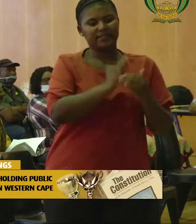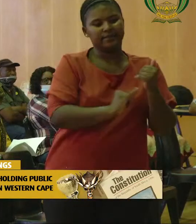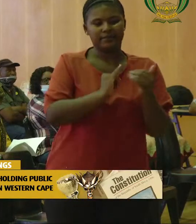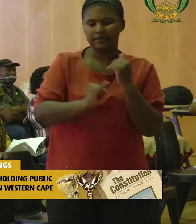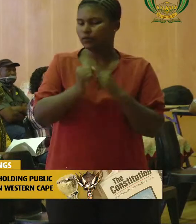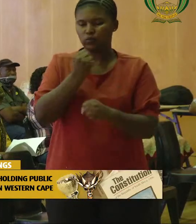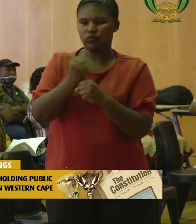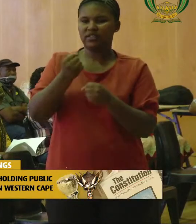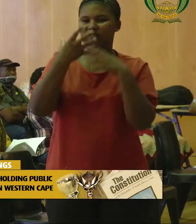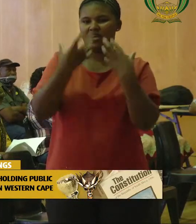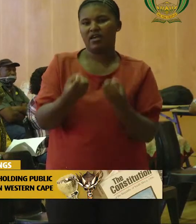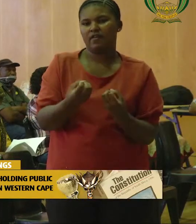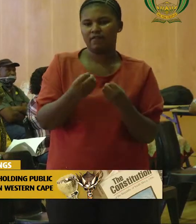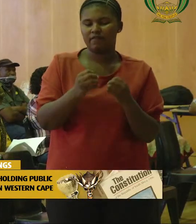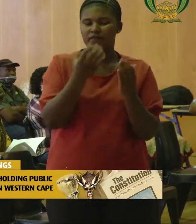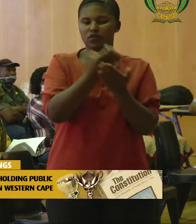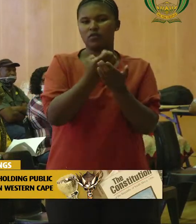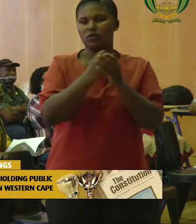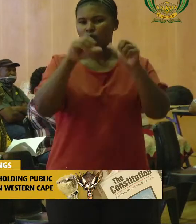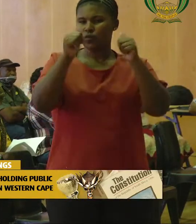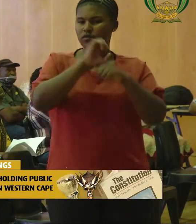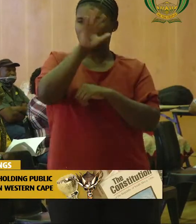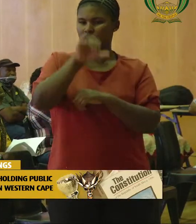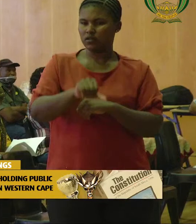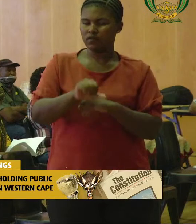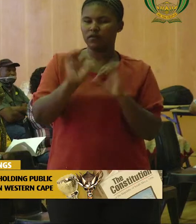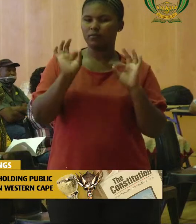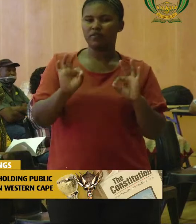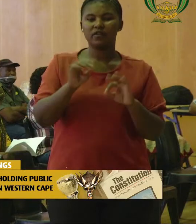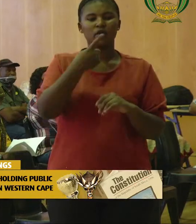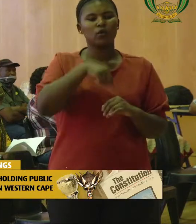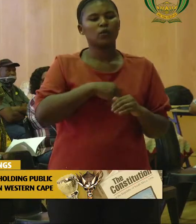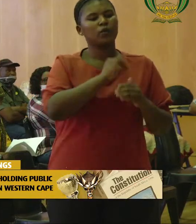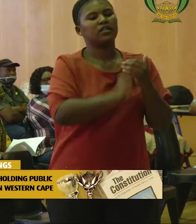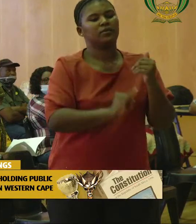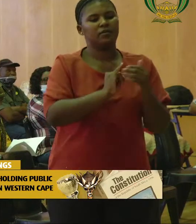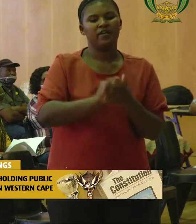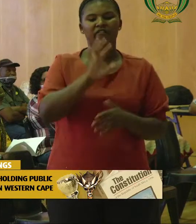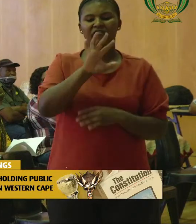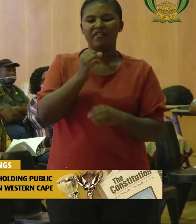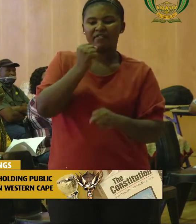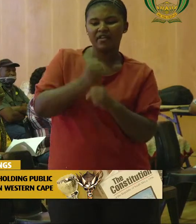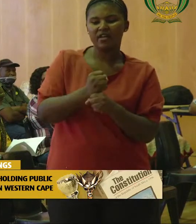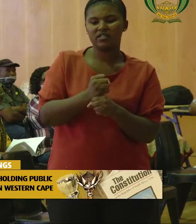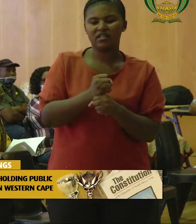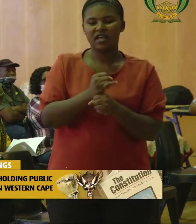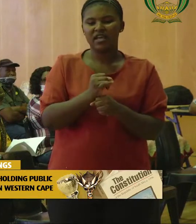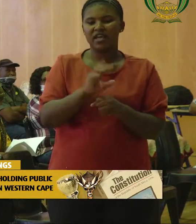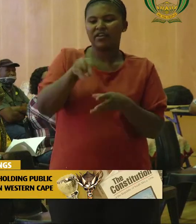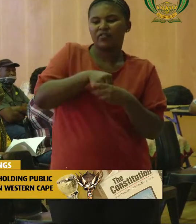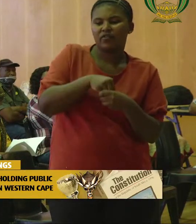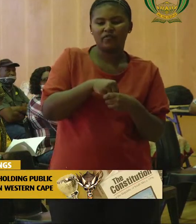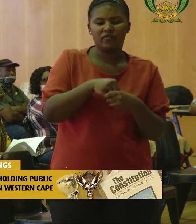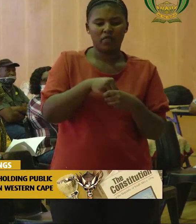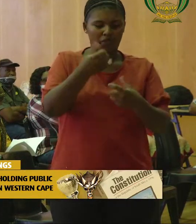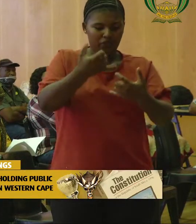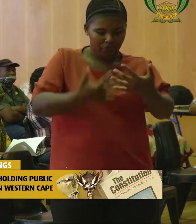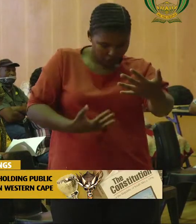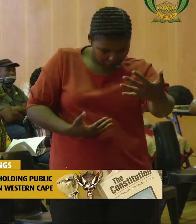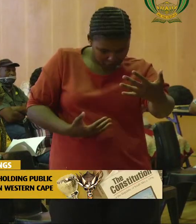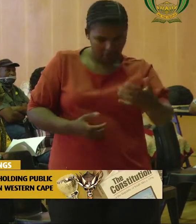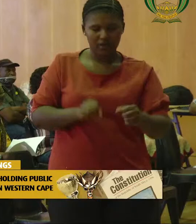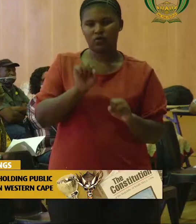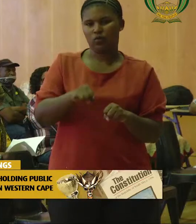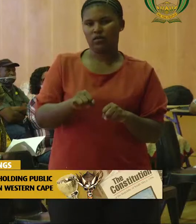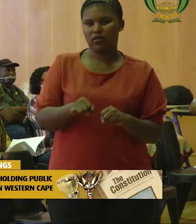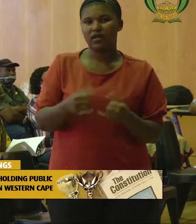And because ekugqibeleni, if we allow land independence, which means we're saying each and every 5 years, we ballot papers, sizawubona ilist iyanyuka. Because ekugqibeleni,